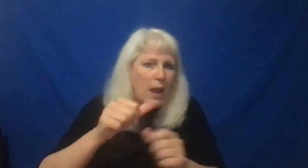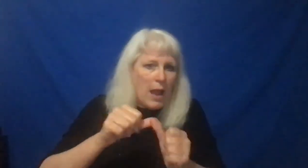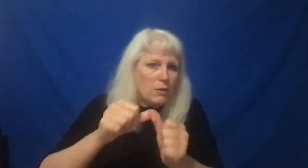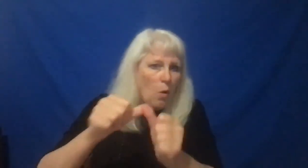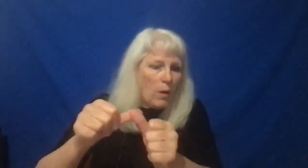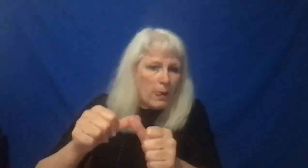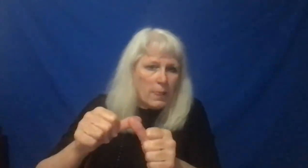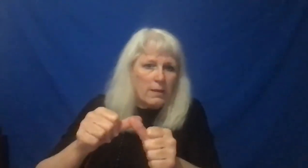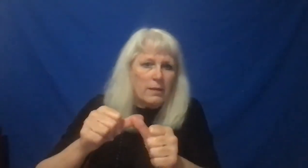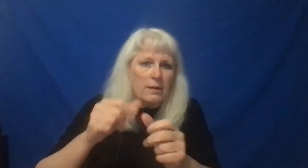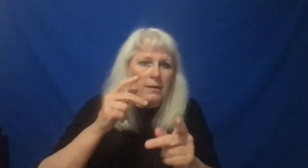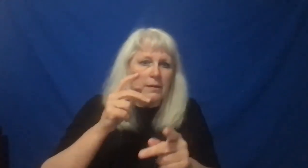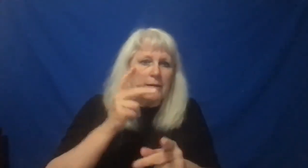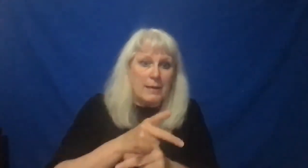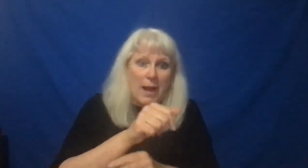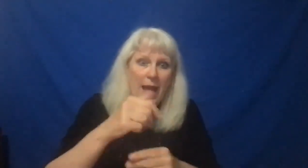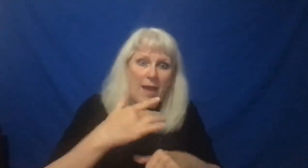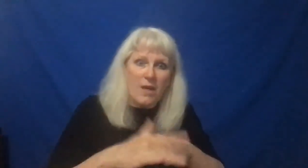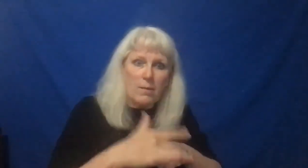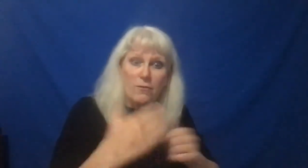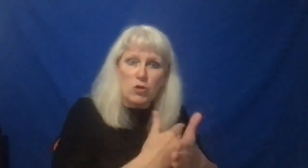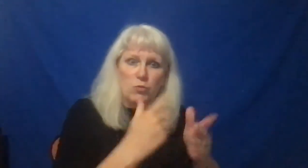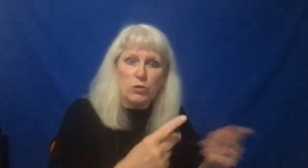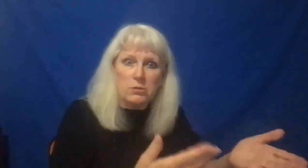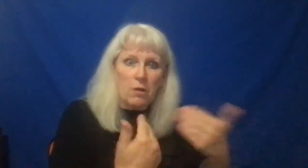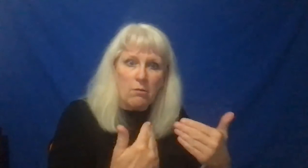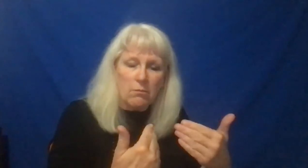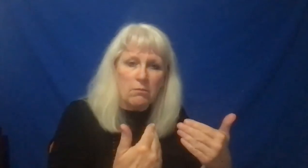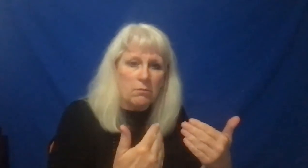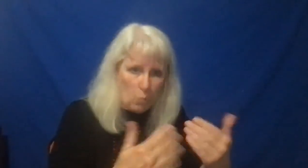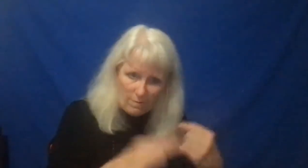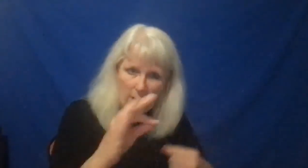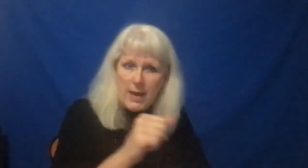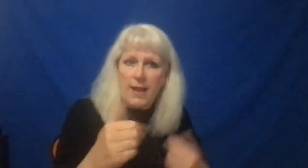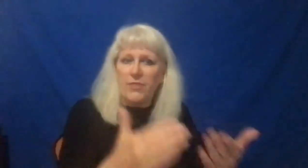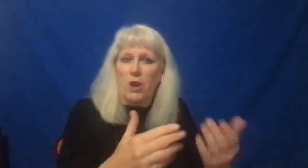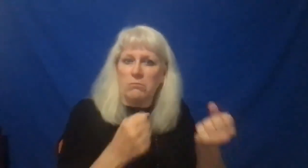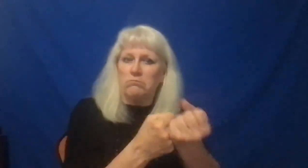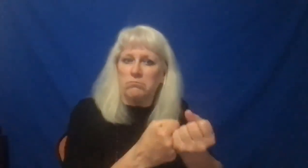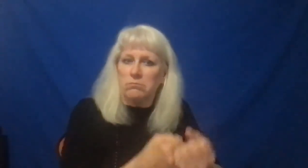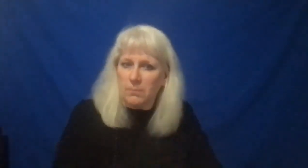mission, and willing to do whatever it takes to continue that mission and helping others.